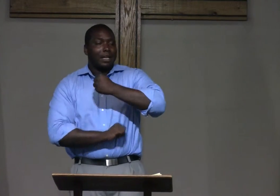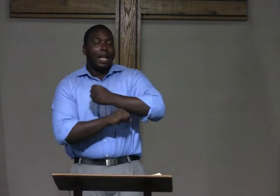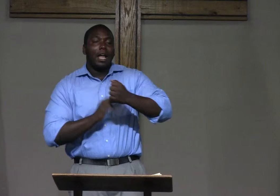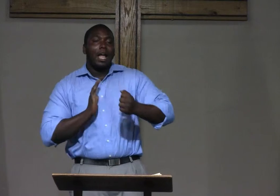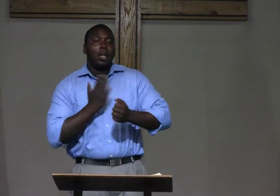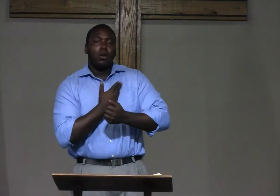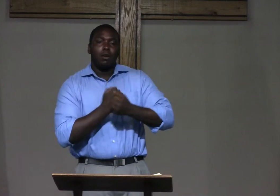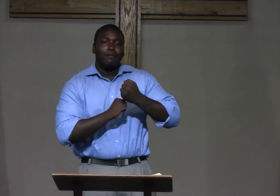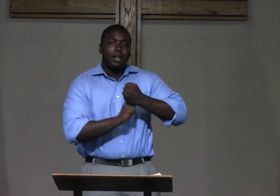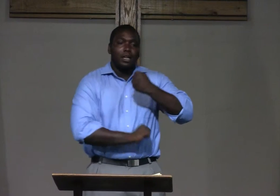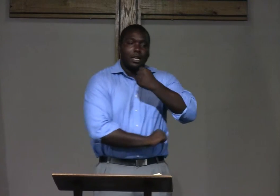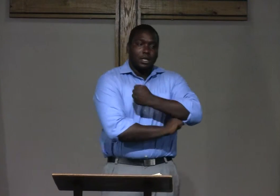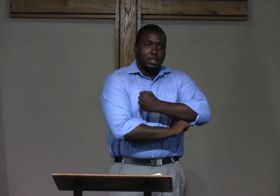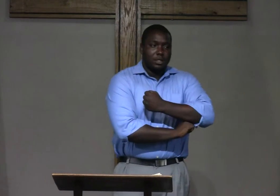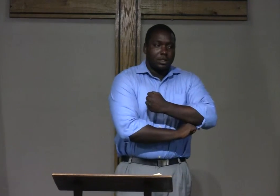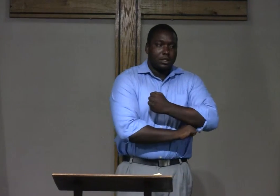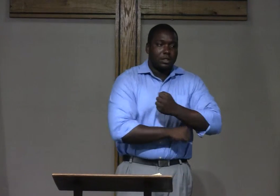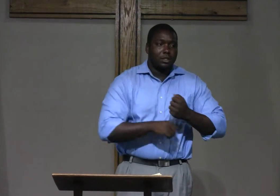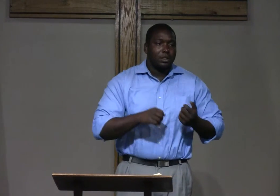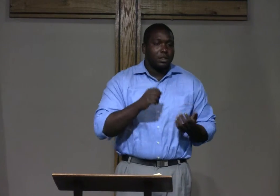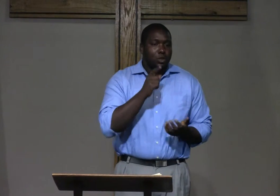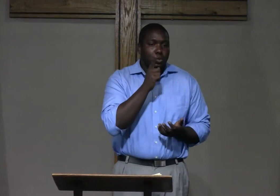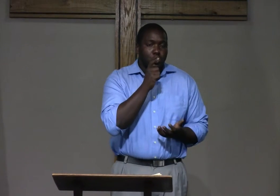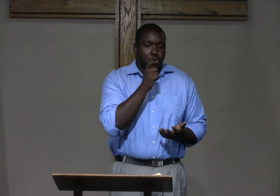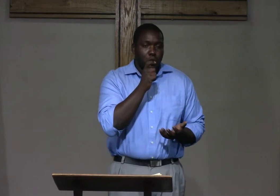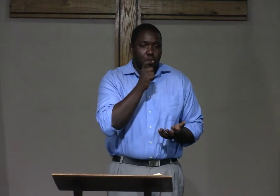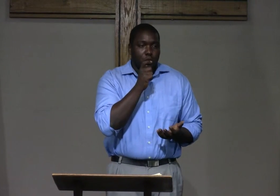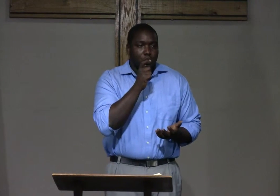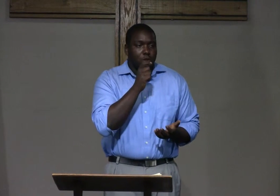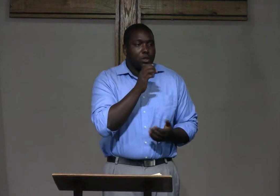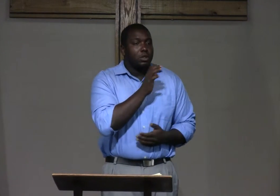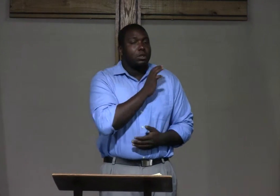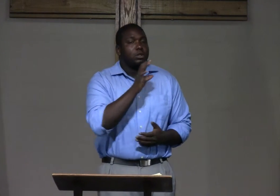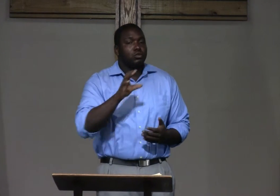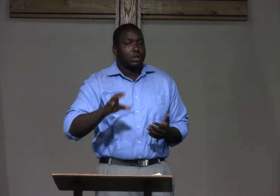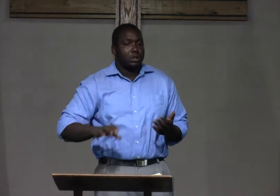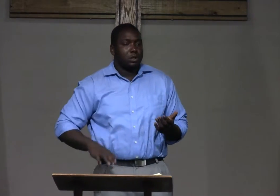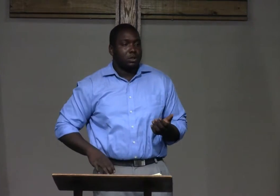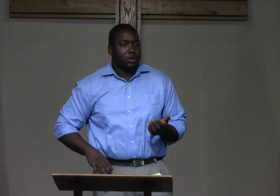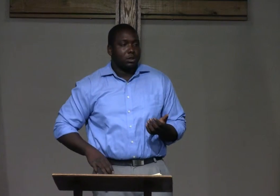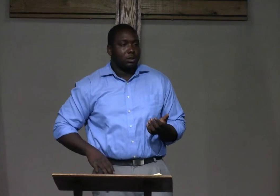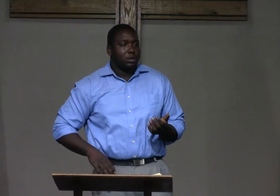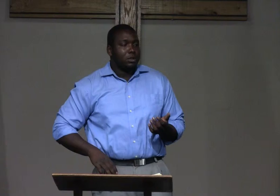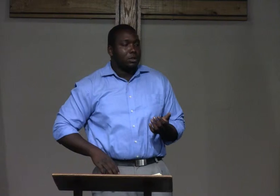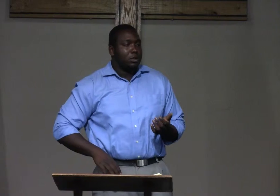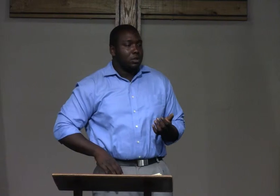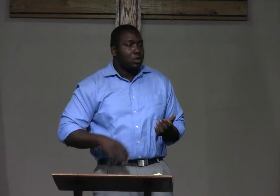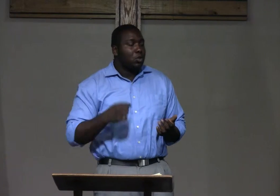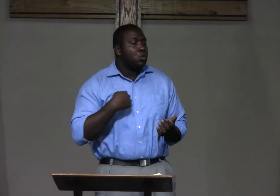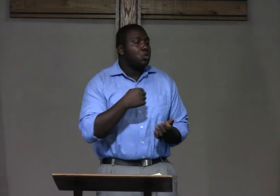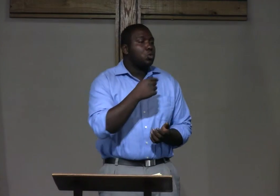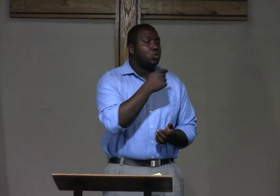So, first of all, I want to speak about our foundation. Our foundation is Jesus Christ.